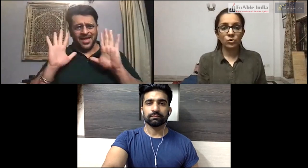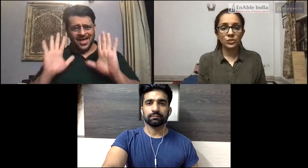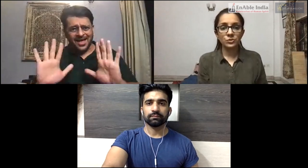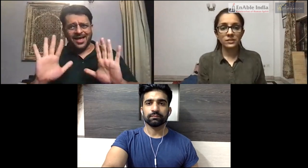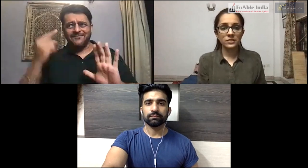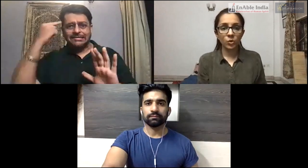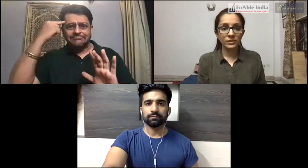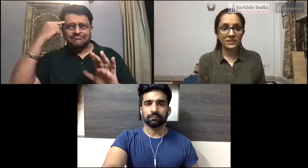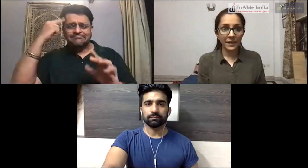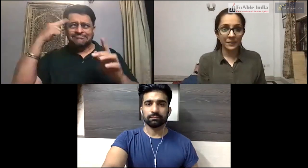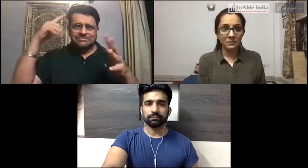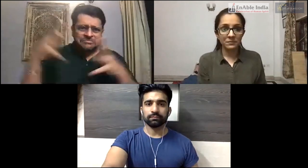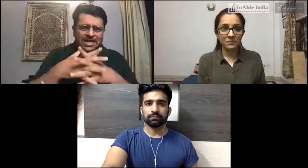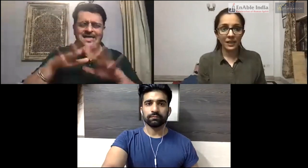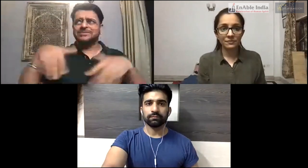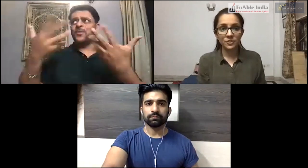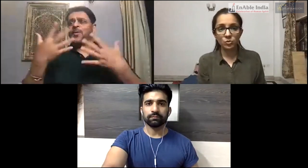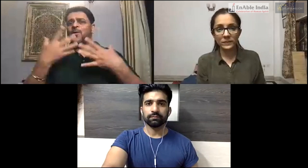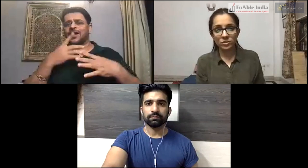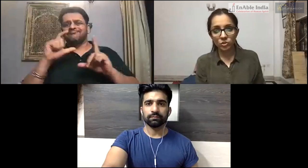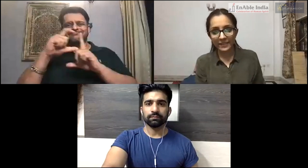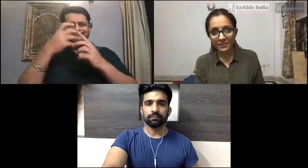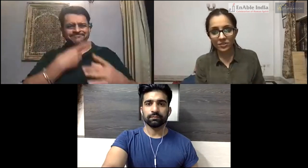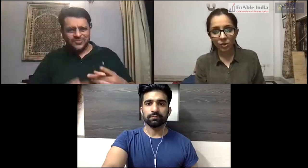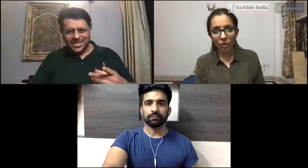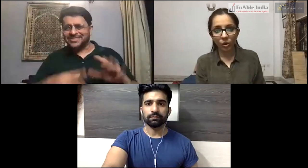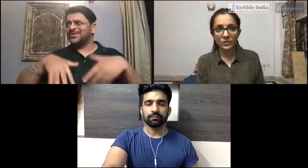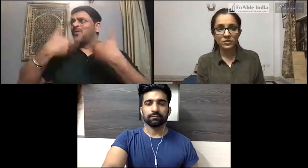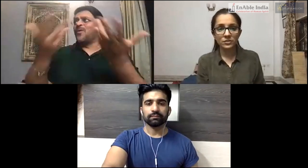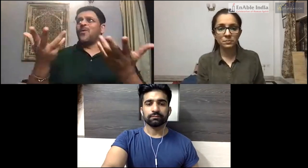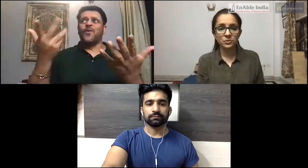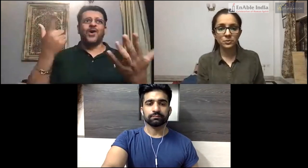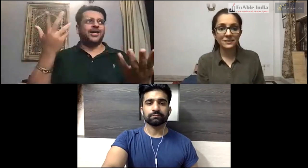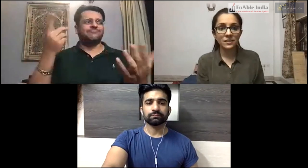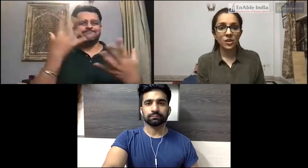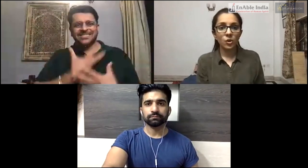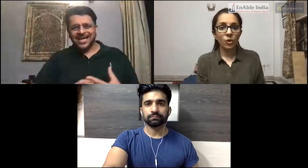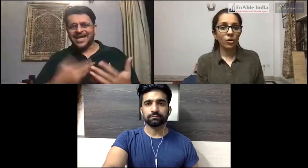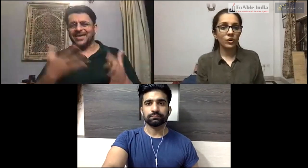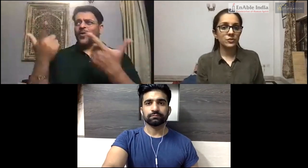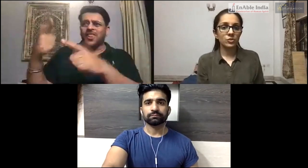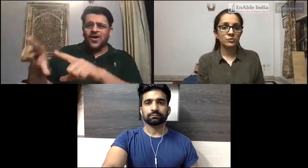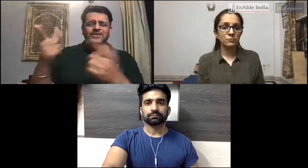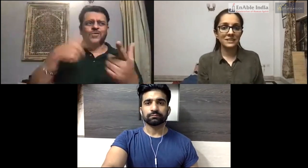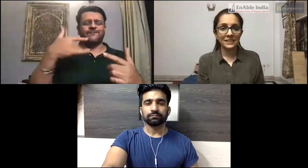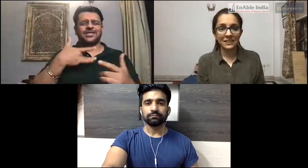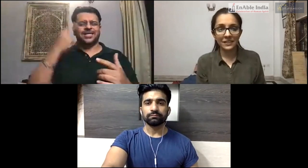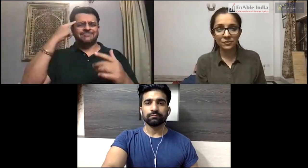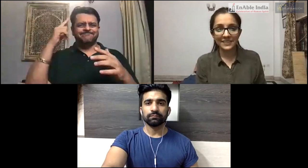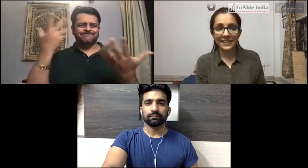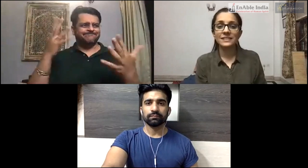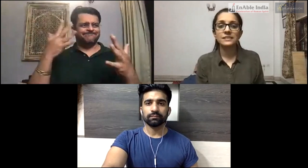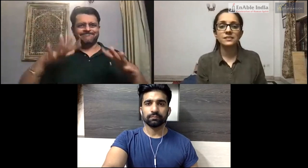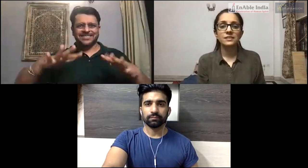now during this COVID time, have you been stressed or depressed, or you felt any kind